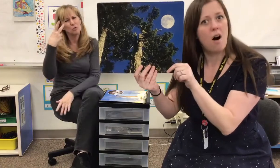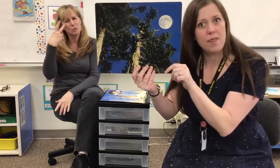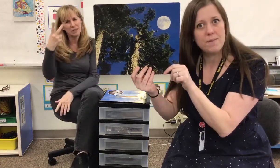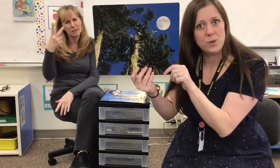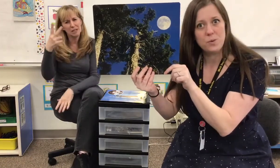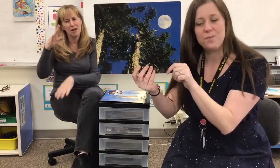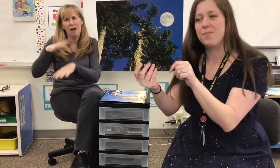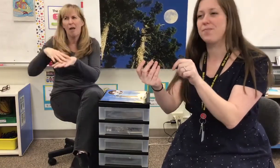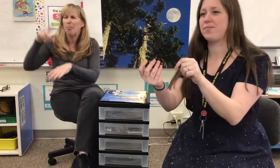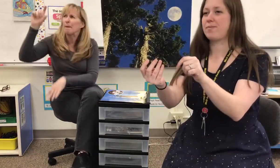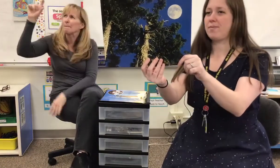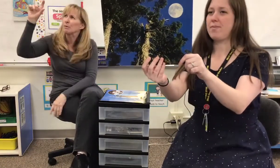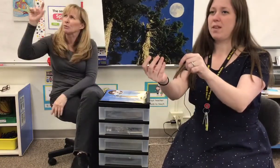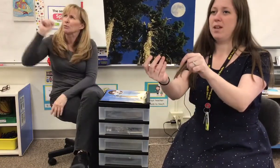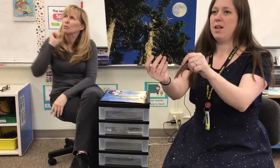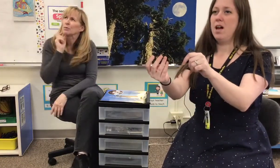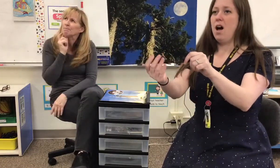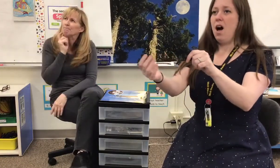see on the moon?